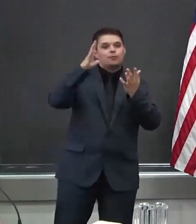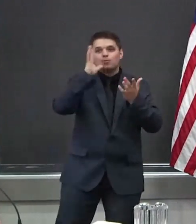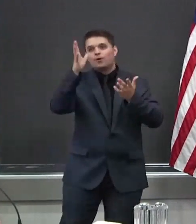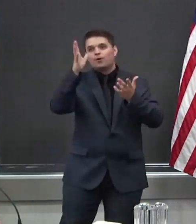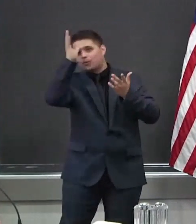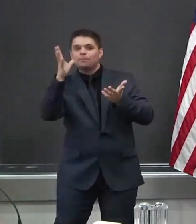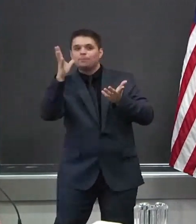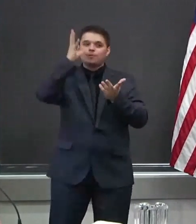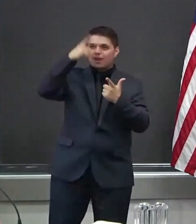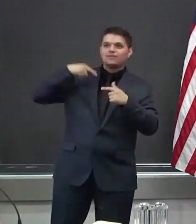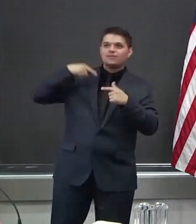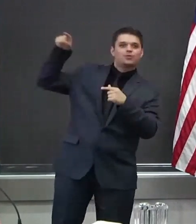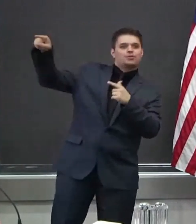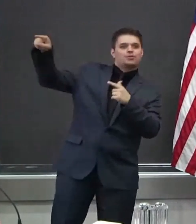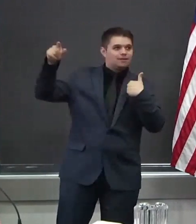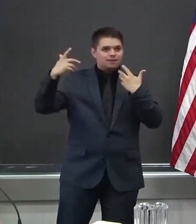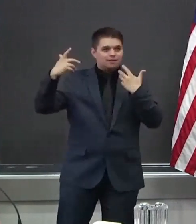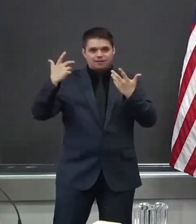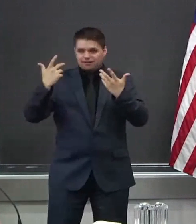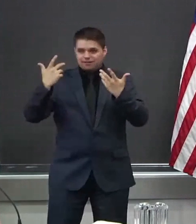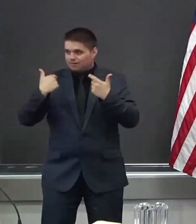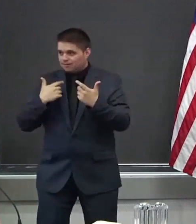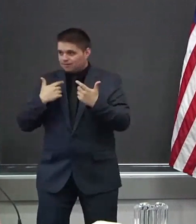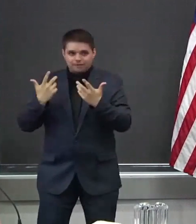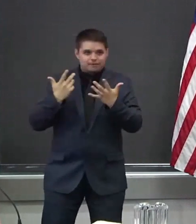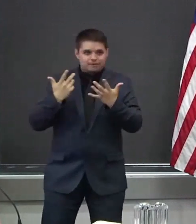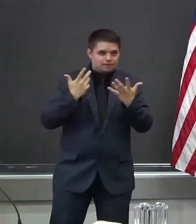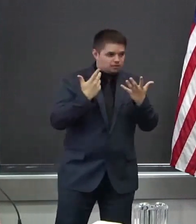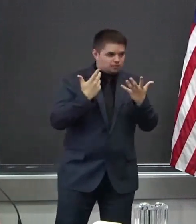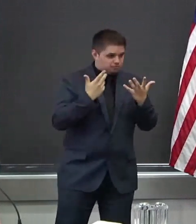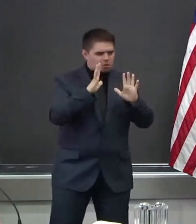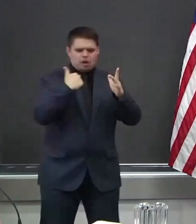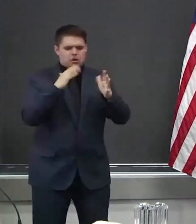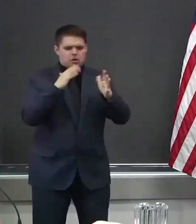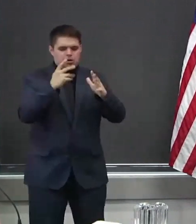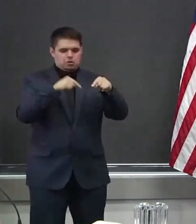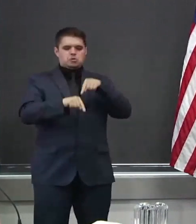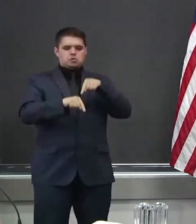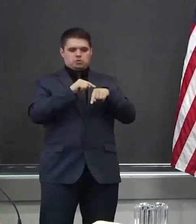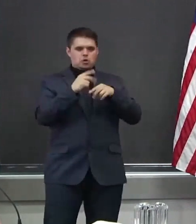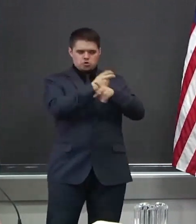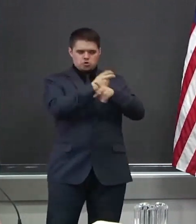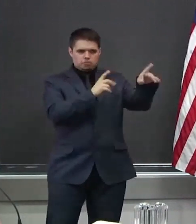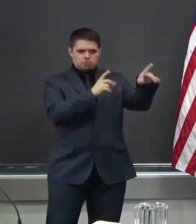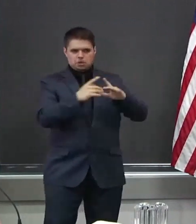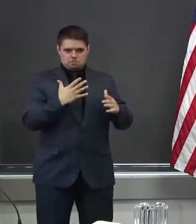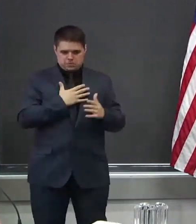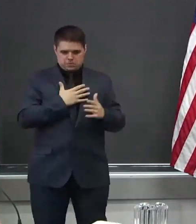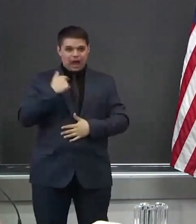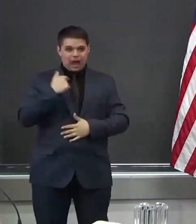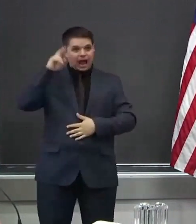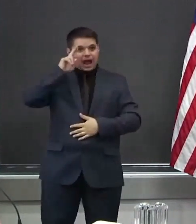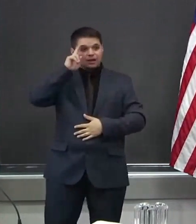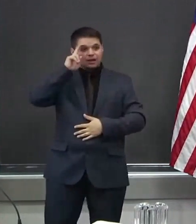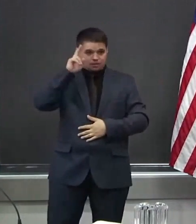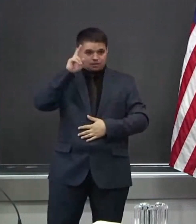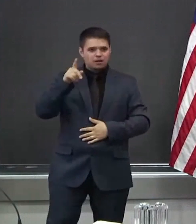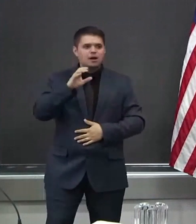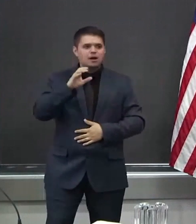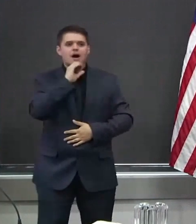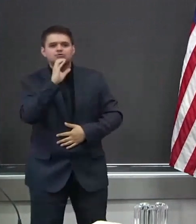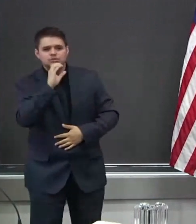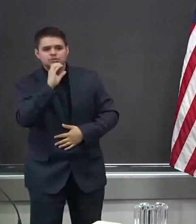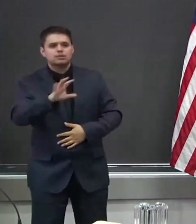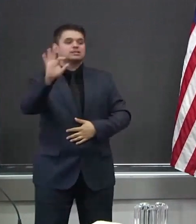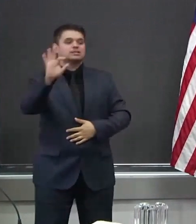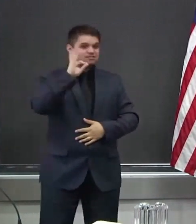my 90-year-old uncle celebrated his birthday, his 90th birthday, and